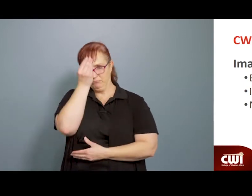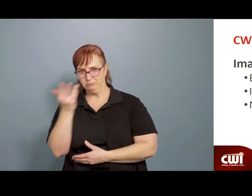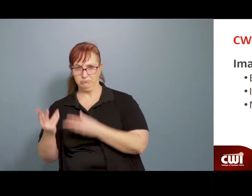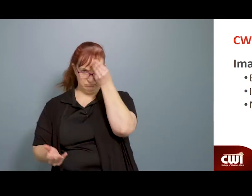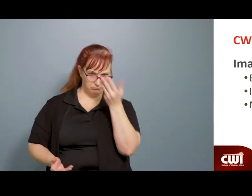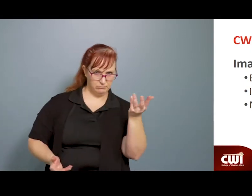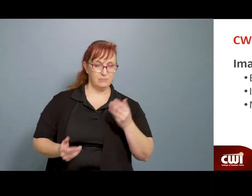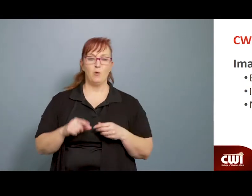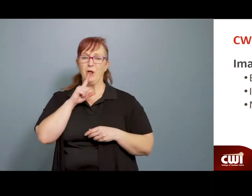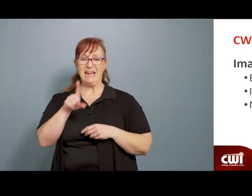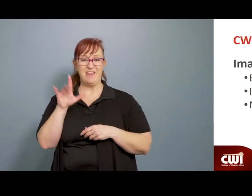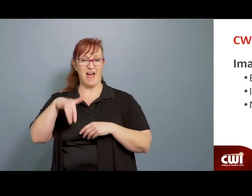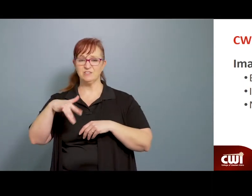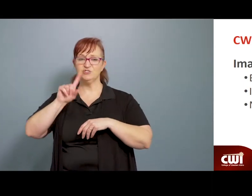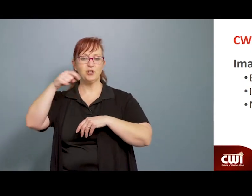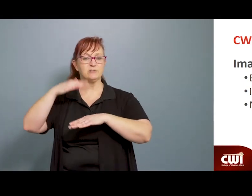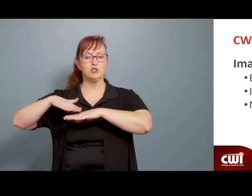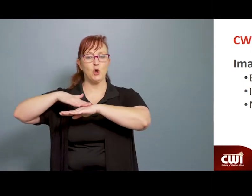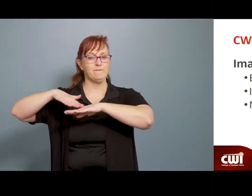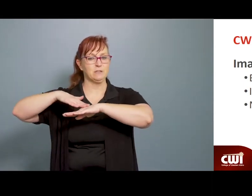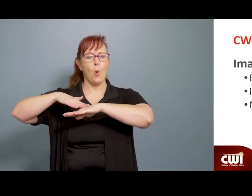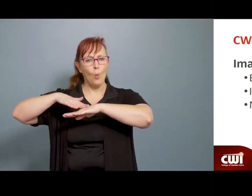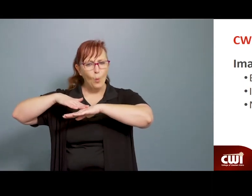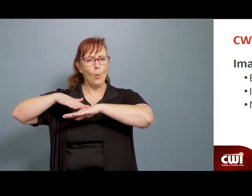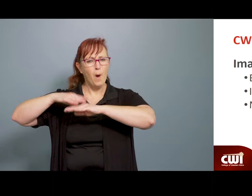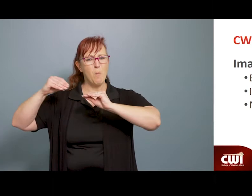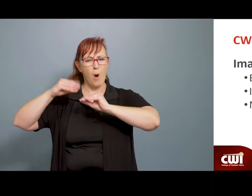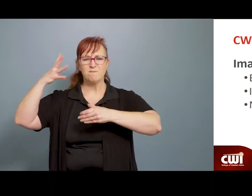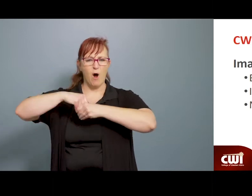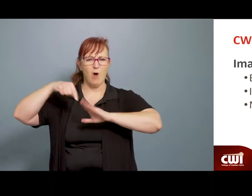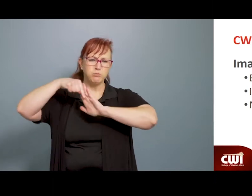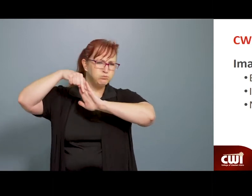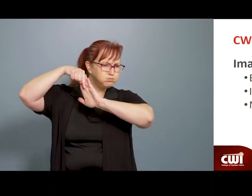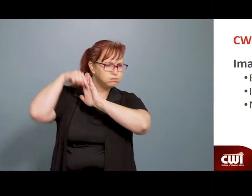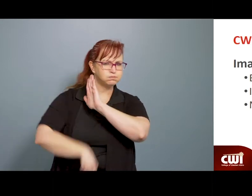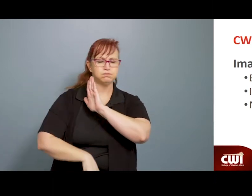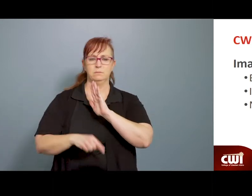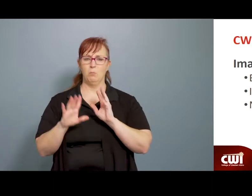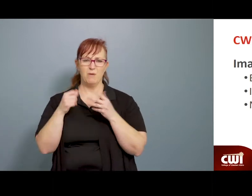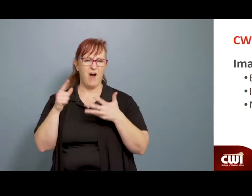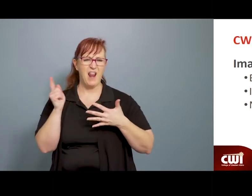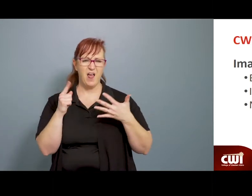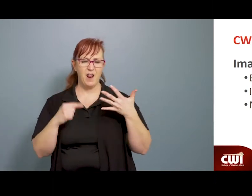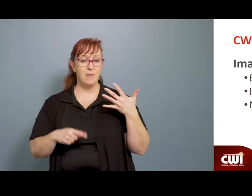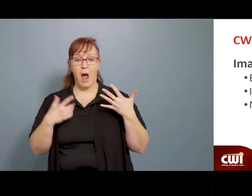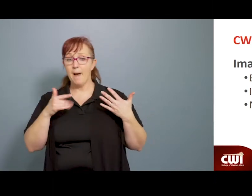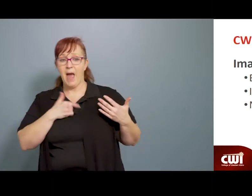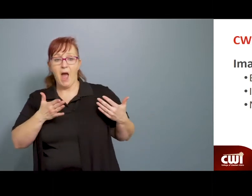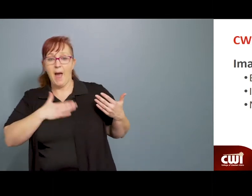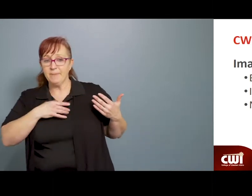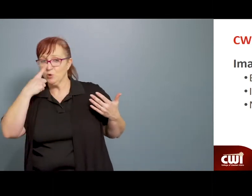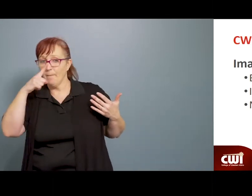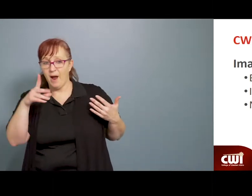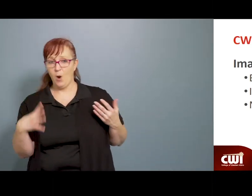touching the surface. There's a lot more in depth to provide, and I'm happy to do that if you want to call, or I will be meeting